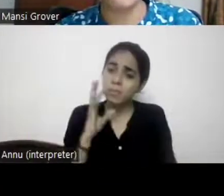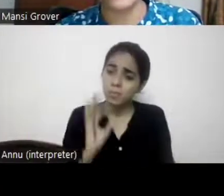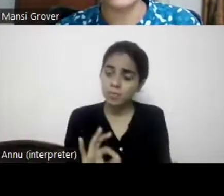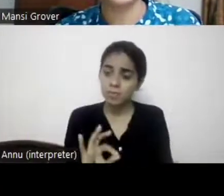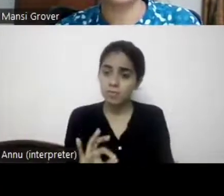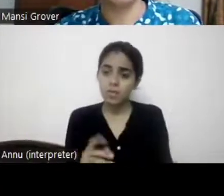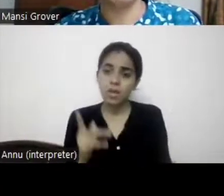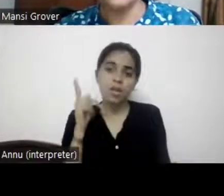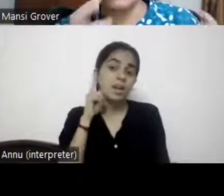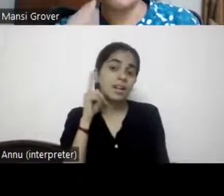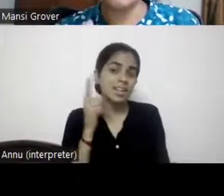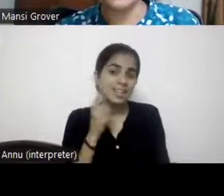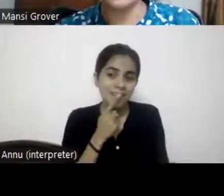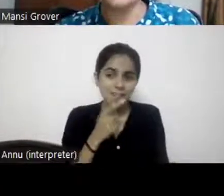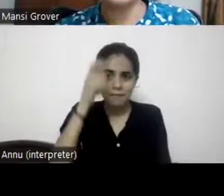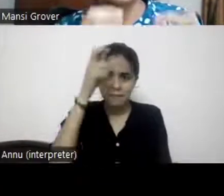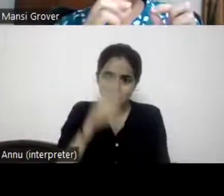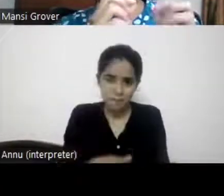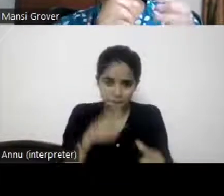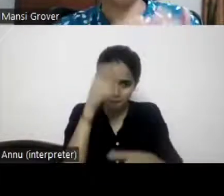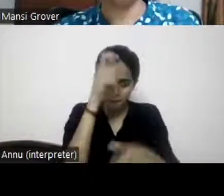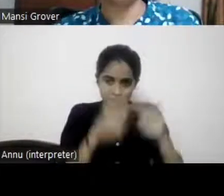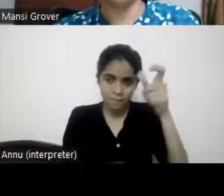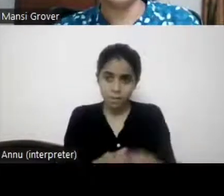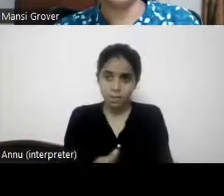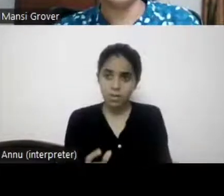about deafness, we use